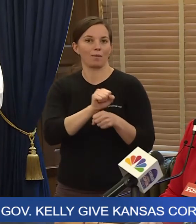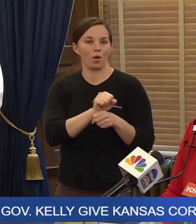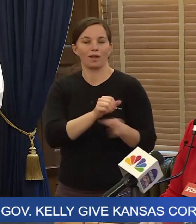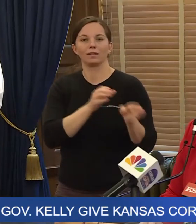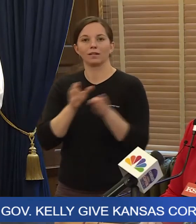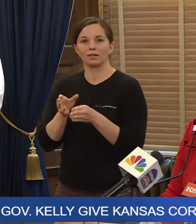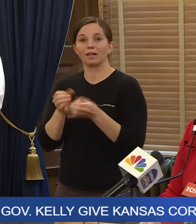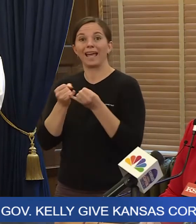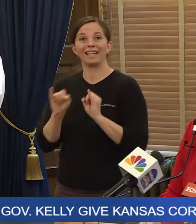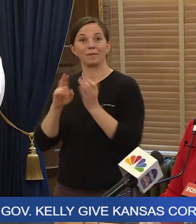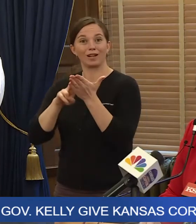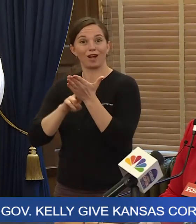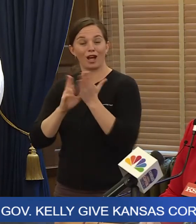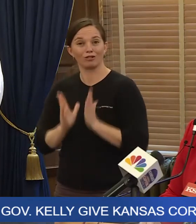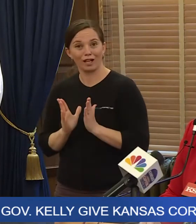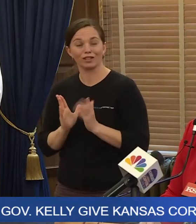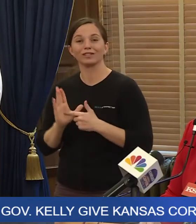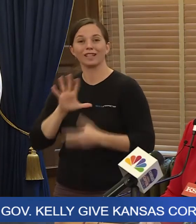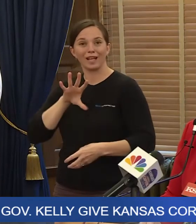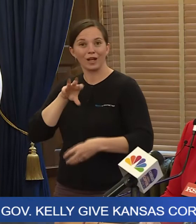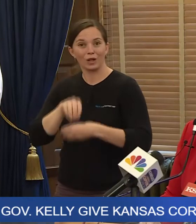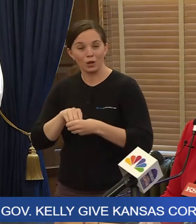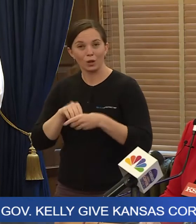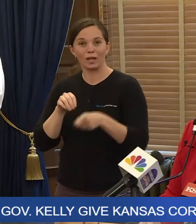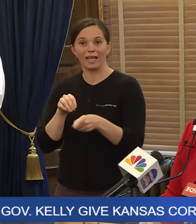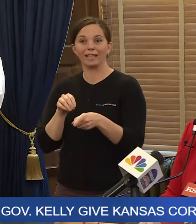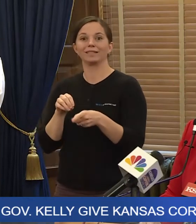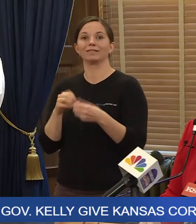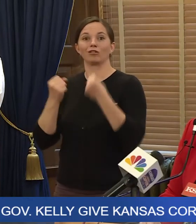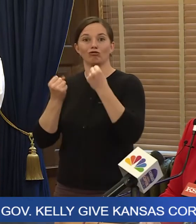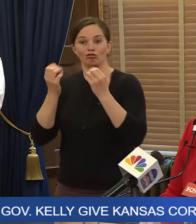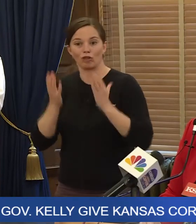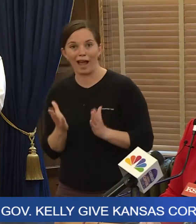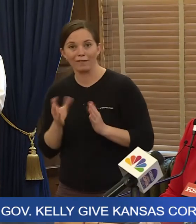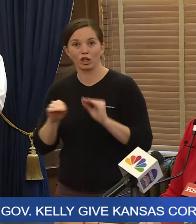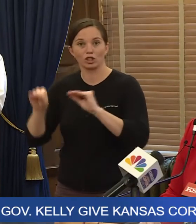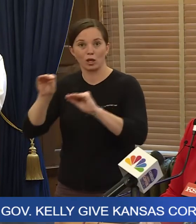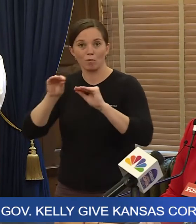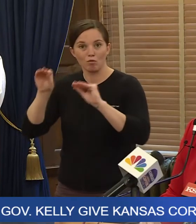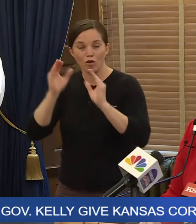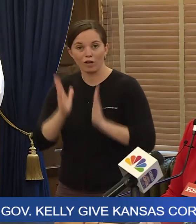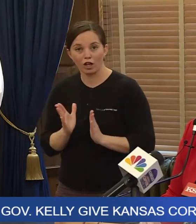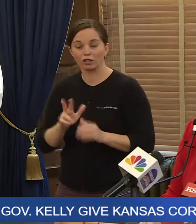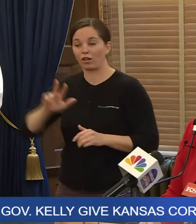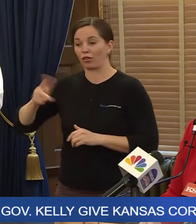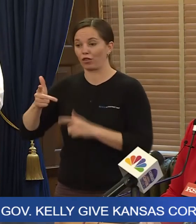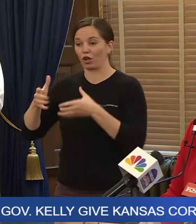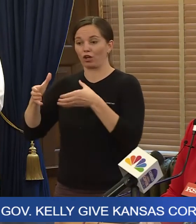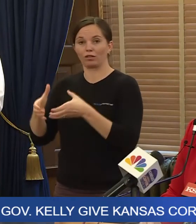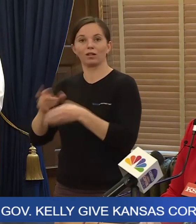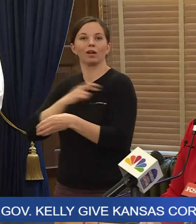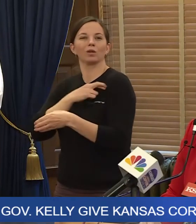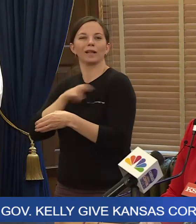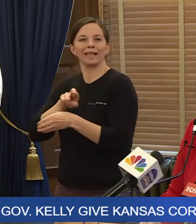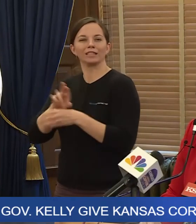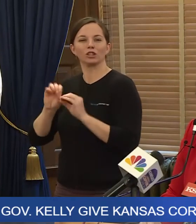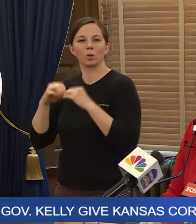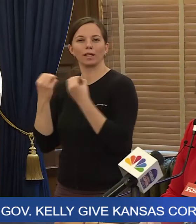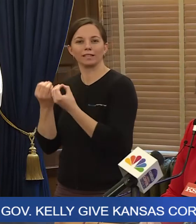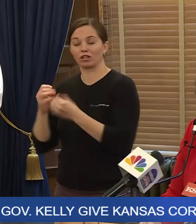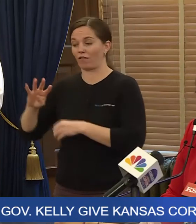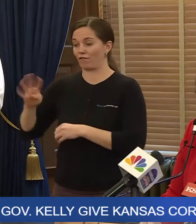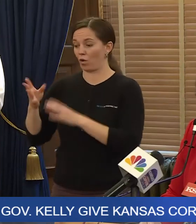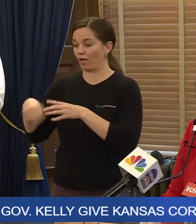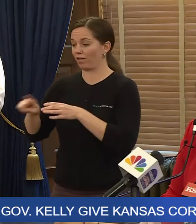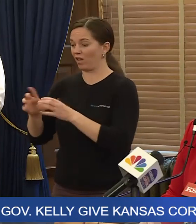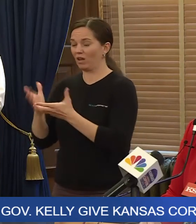independent contractors, including gig workers such as Uber and Lyft drivers. Third, employees of religious organizations. Fourth, those who